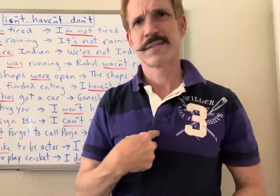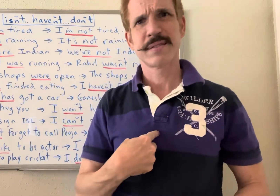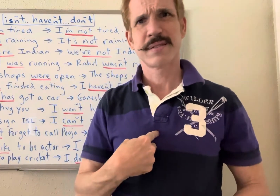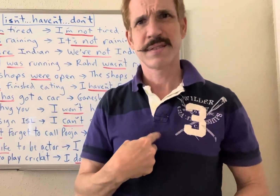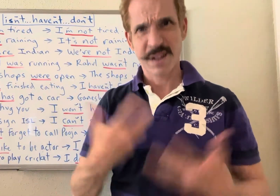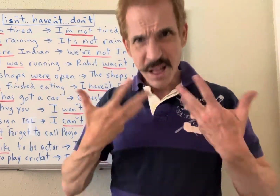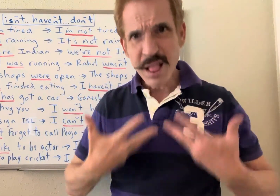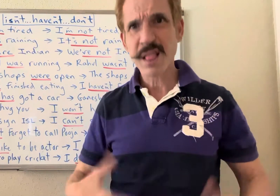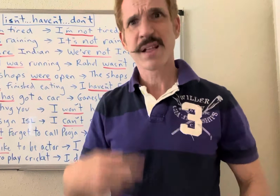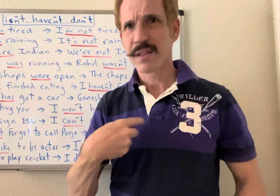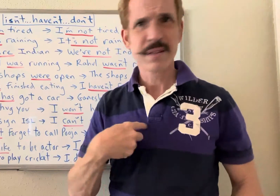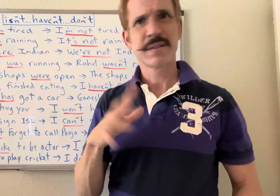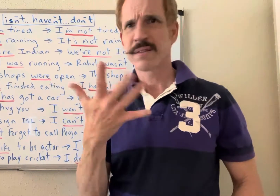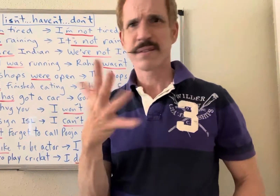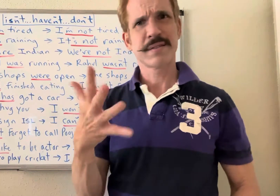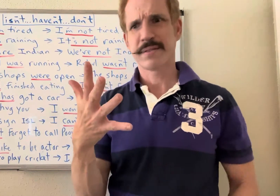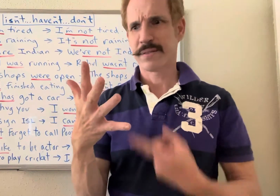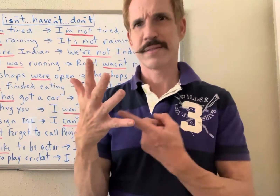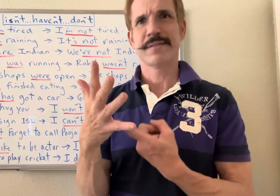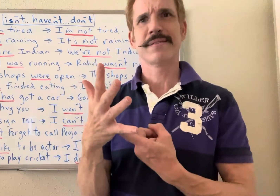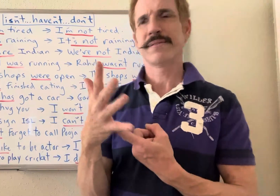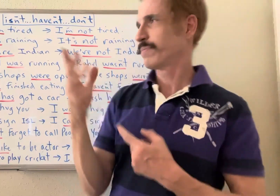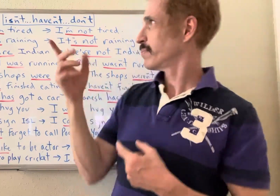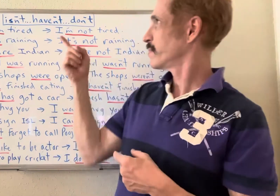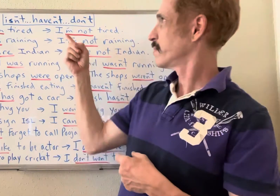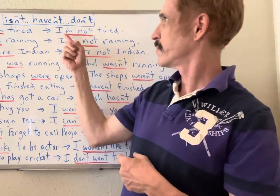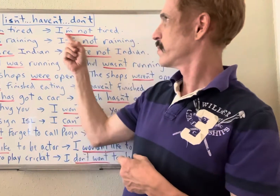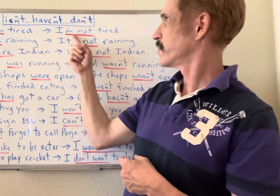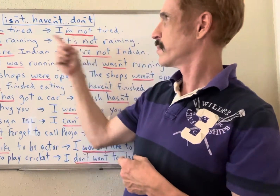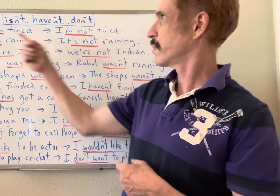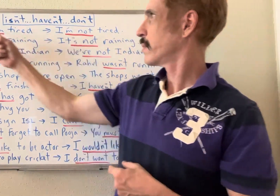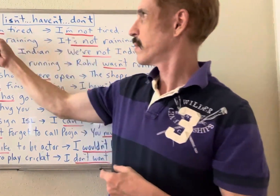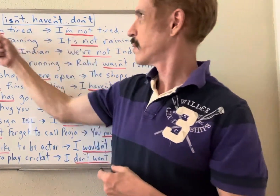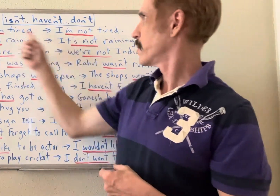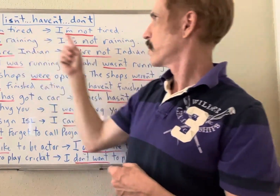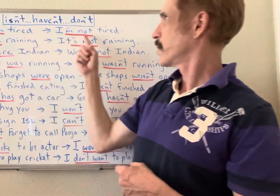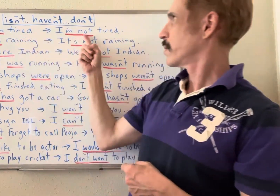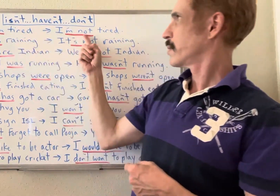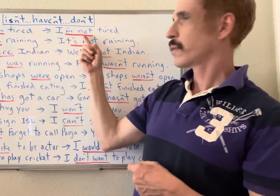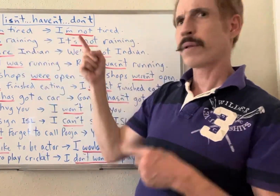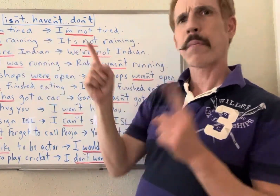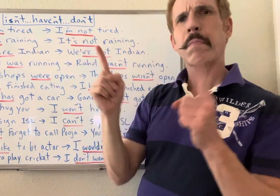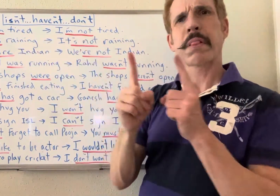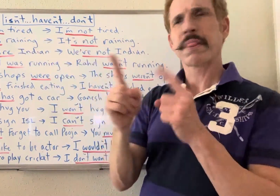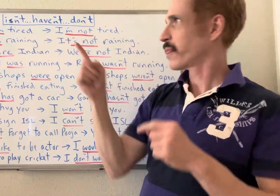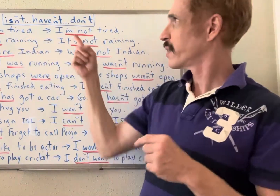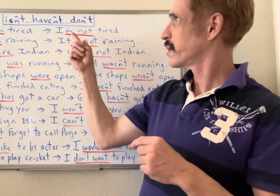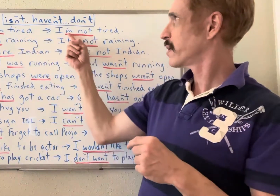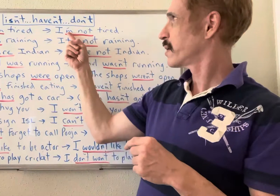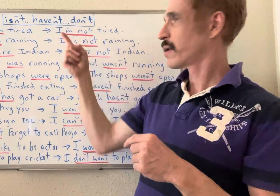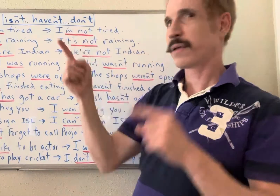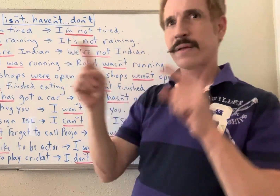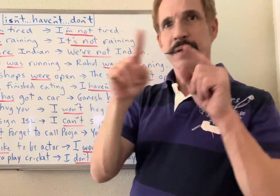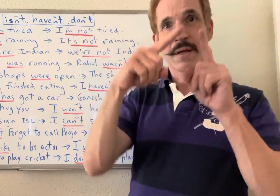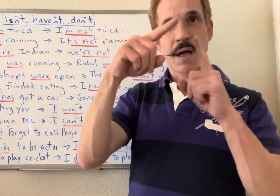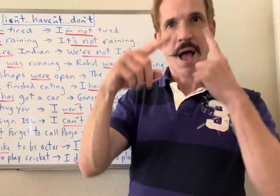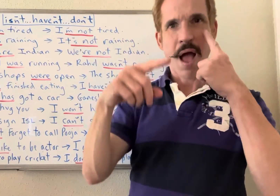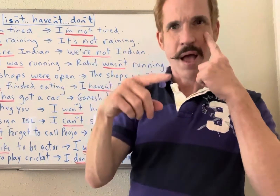one compared to box three compared to box five. And I look to see, are those the same